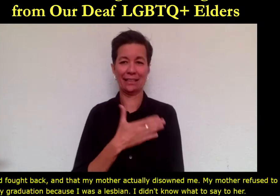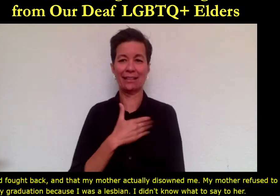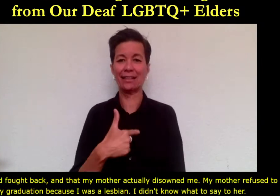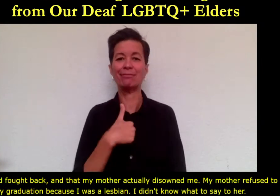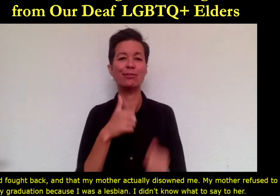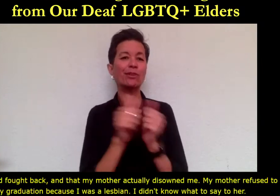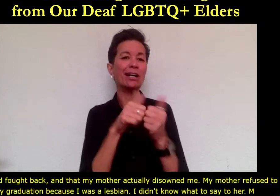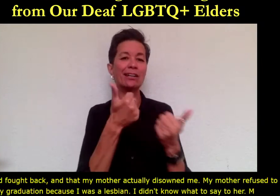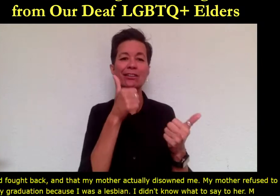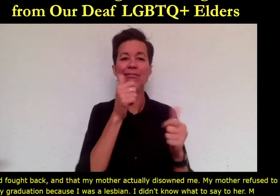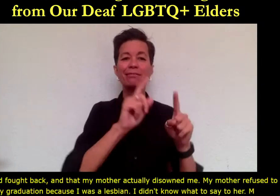and she wasn't happy